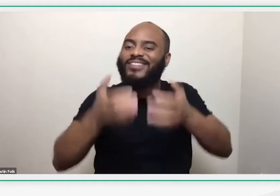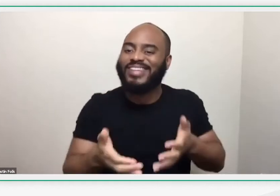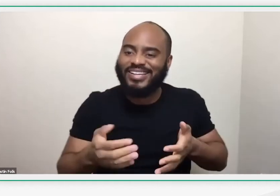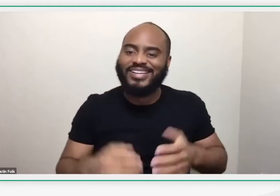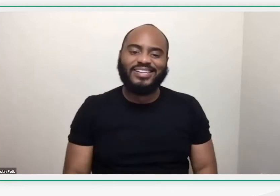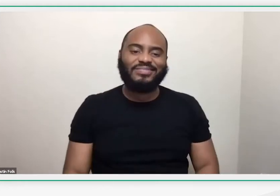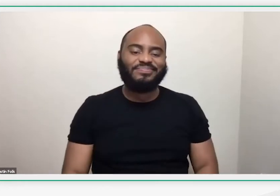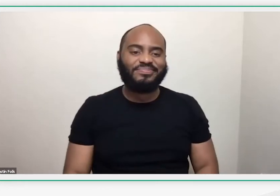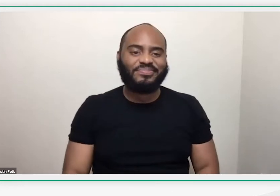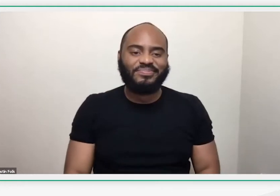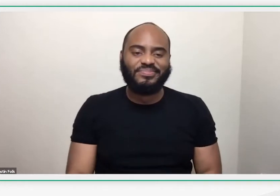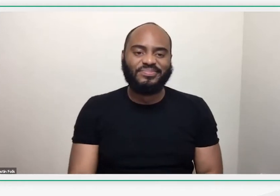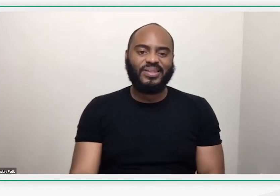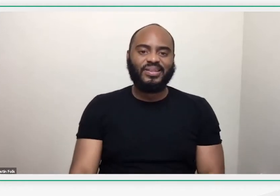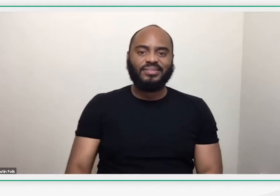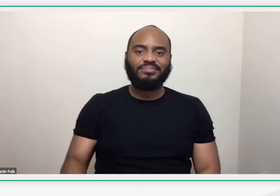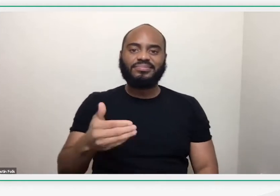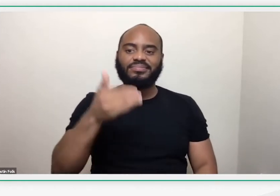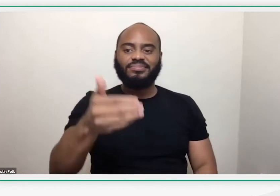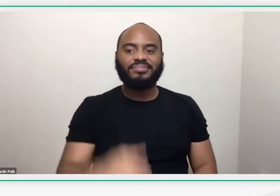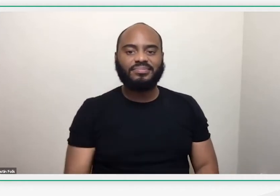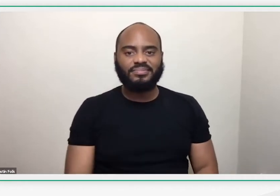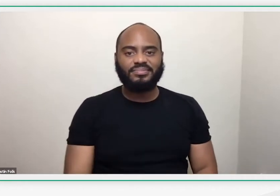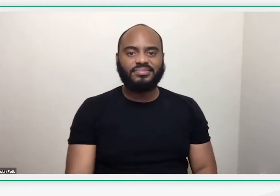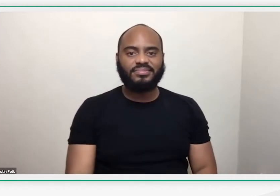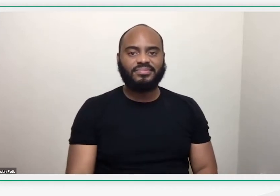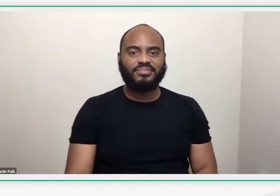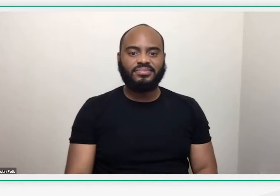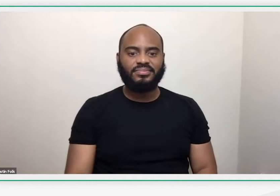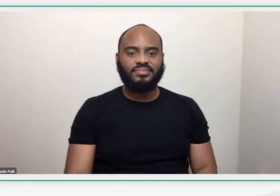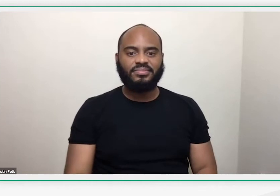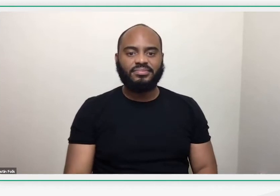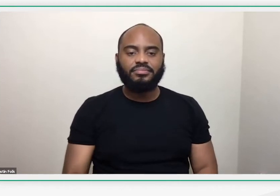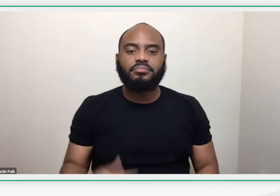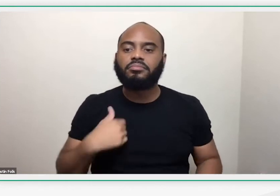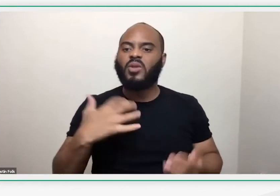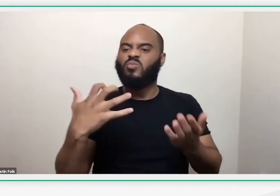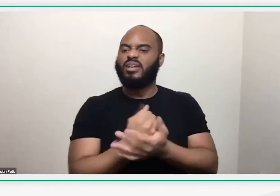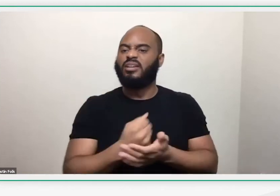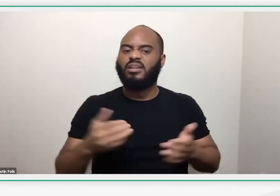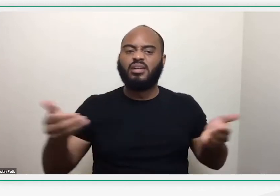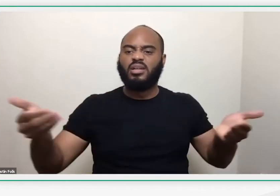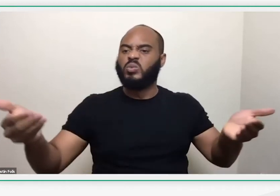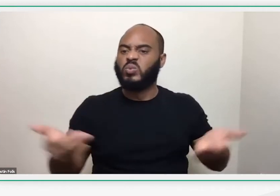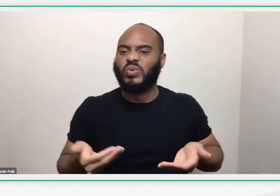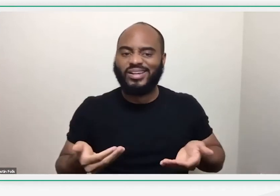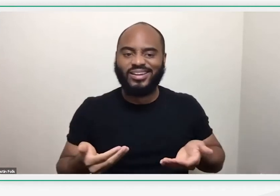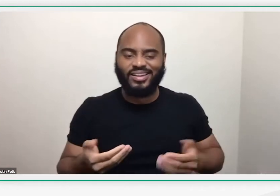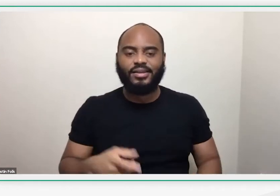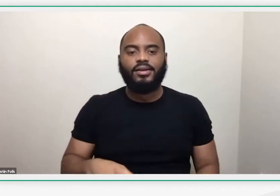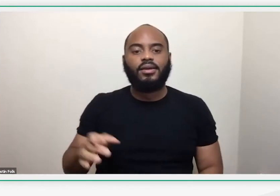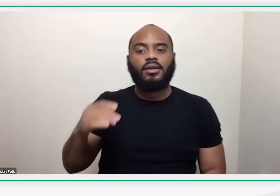And also, it's important to become comfortable with your financial environment, mainly by driving the picture.